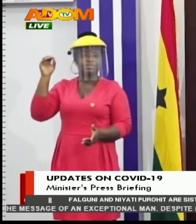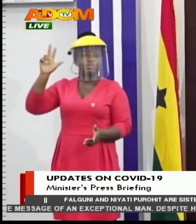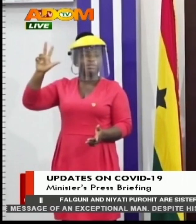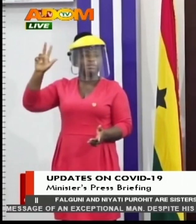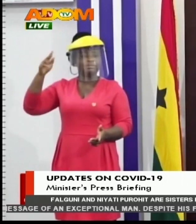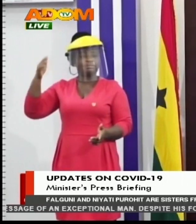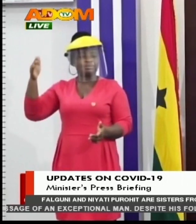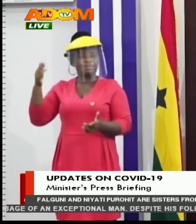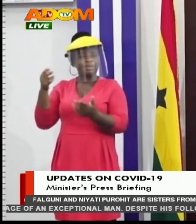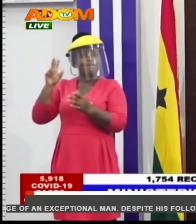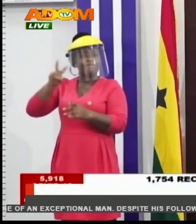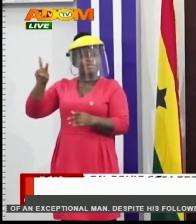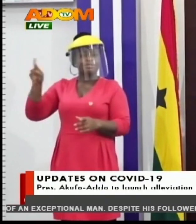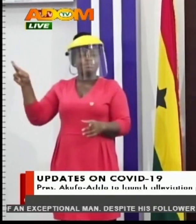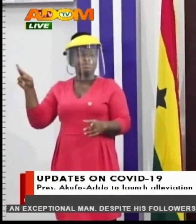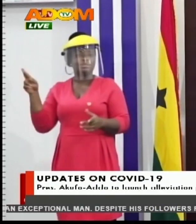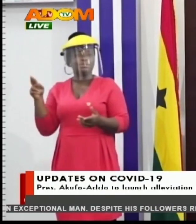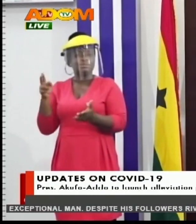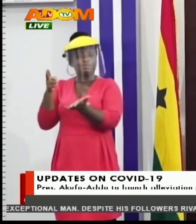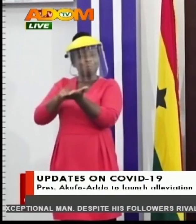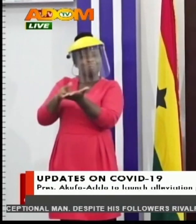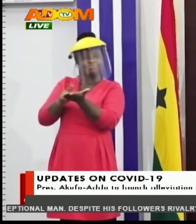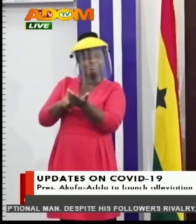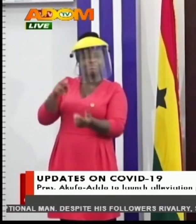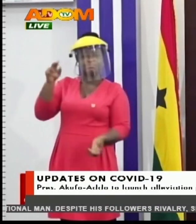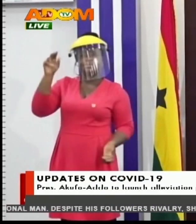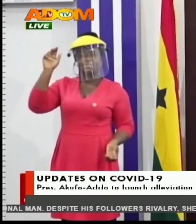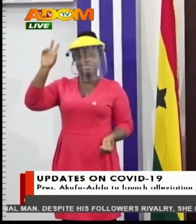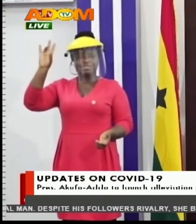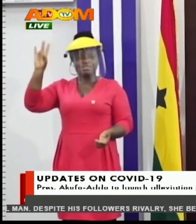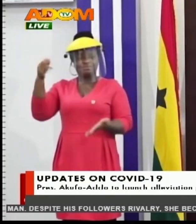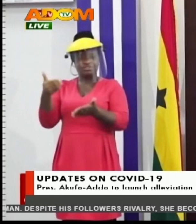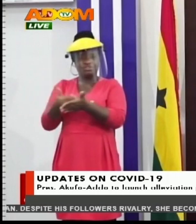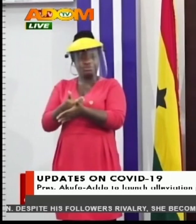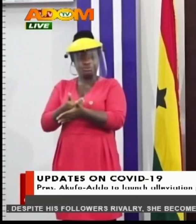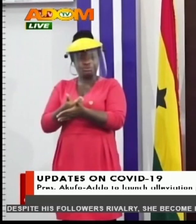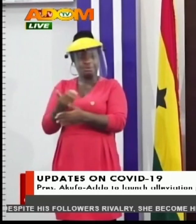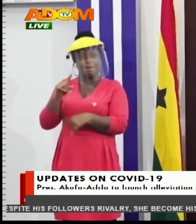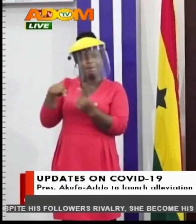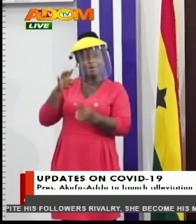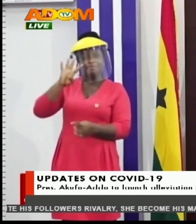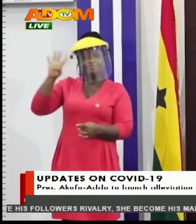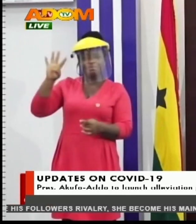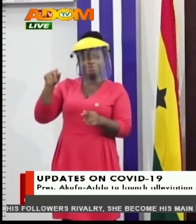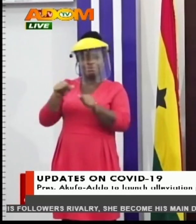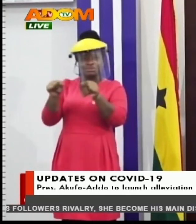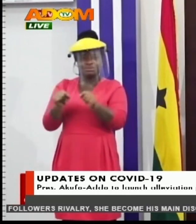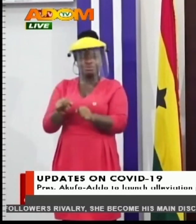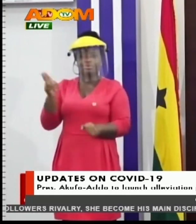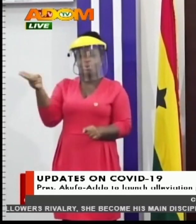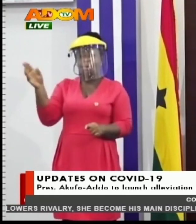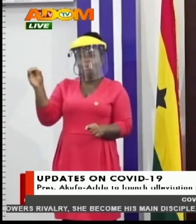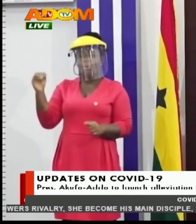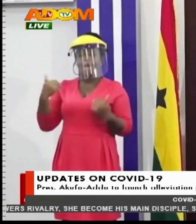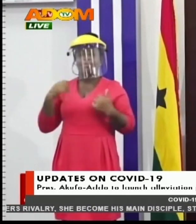2 new cases. Oti reported 2 new cases. Eastern region reported 1 new case, and all the